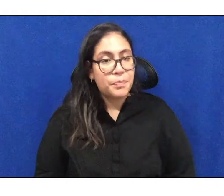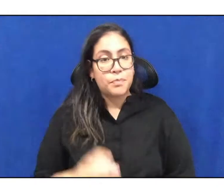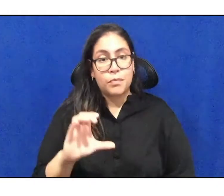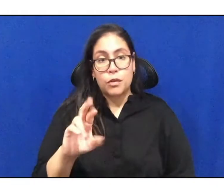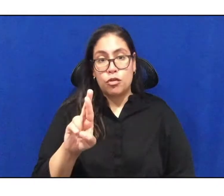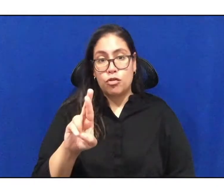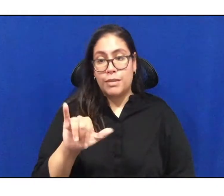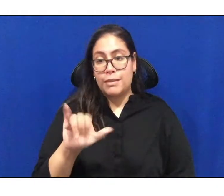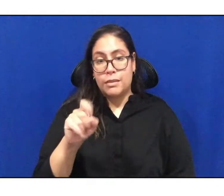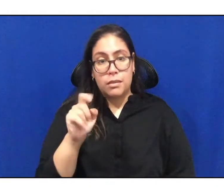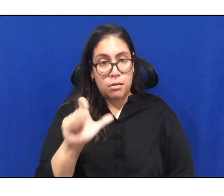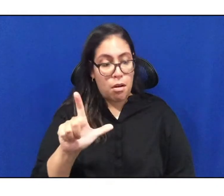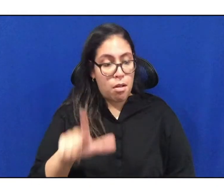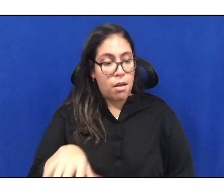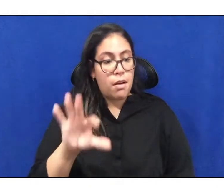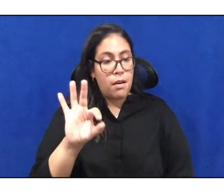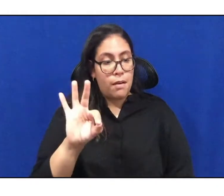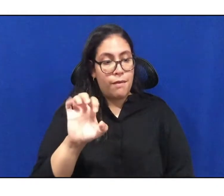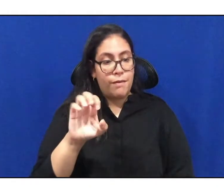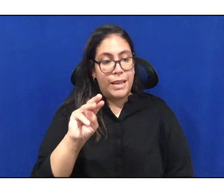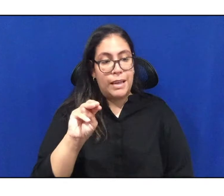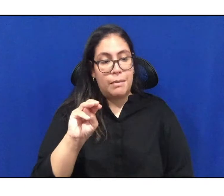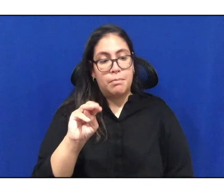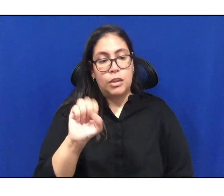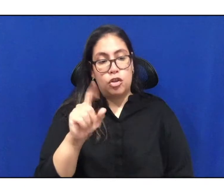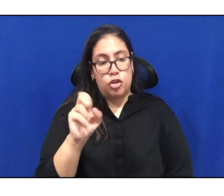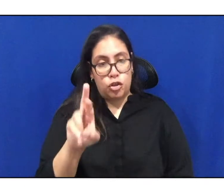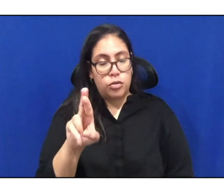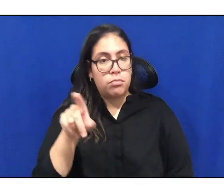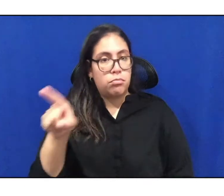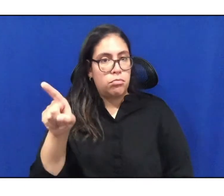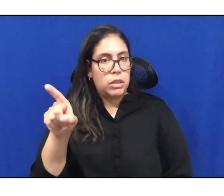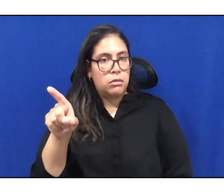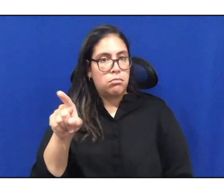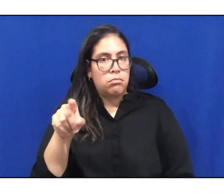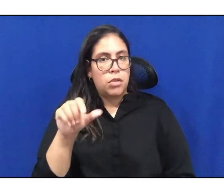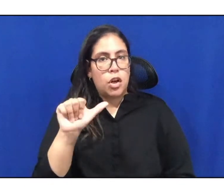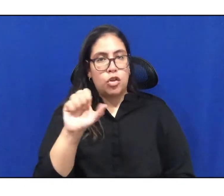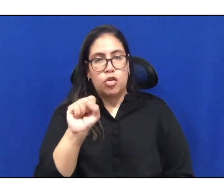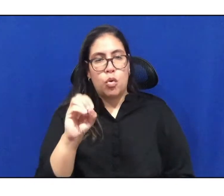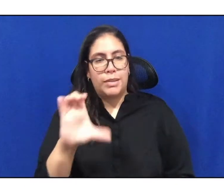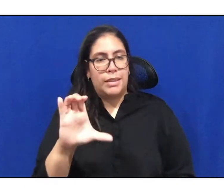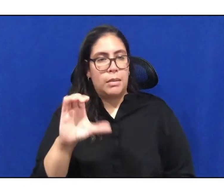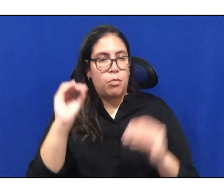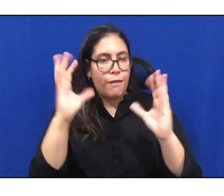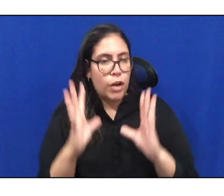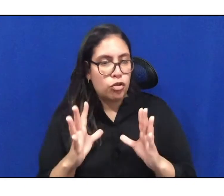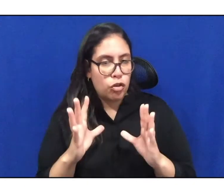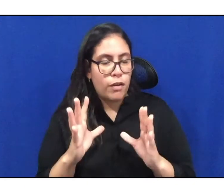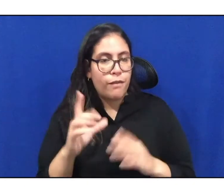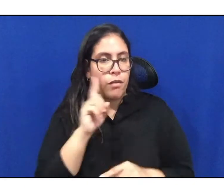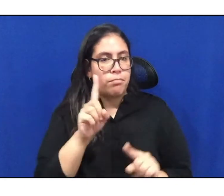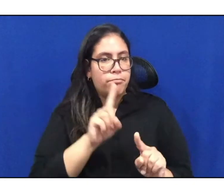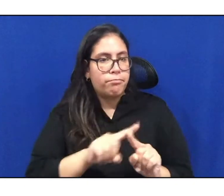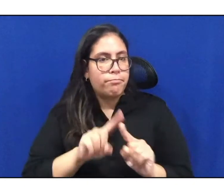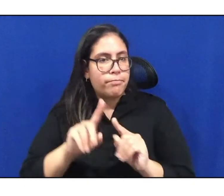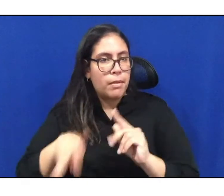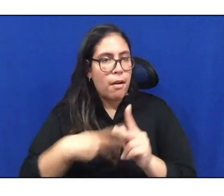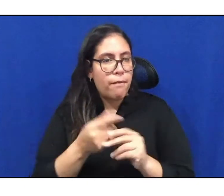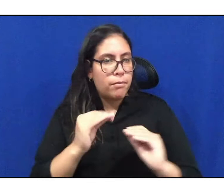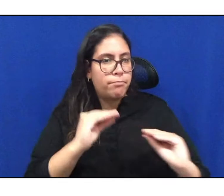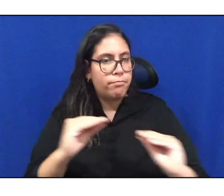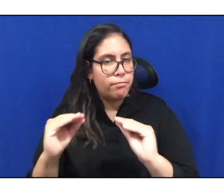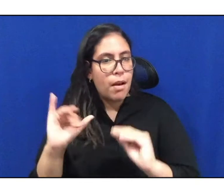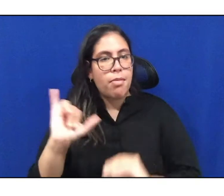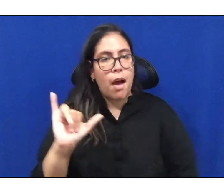of African American Studies, History, American Studies, and Women's, Gender, and Sexuality Studies at Yale University.